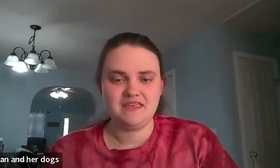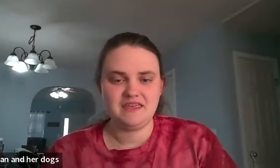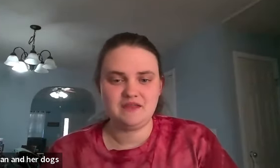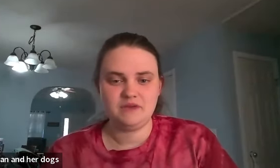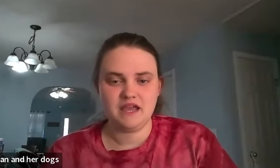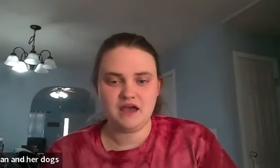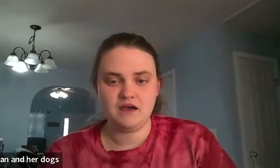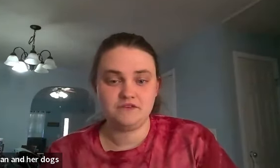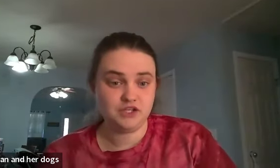Then we have Q.